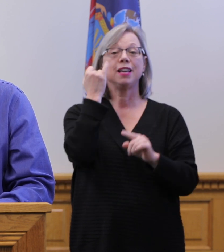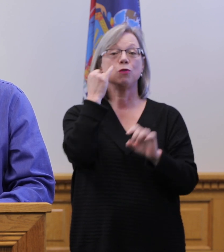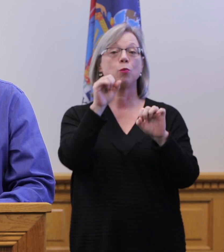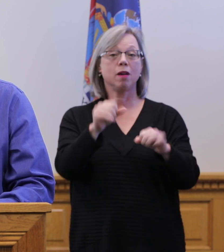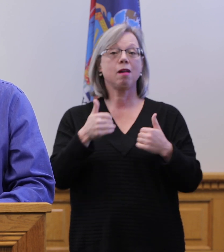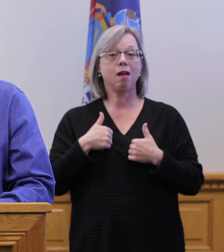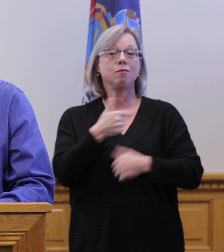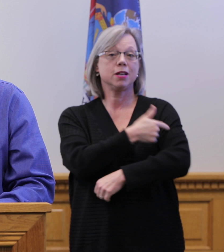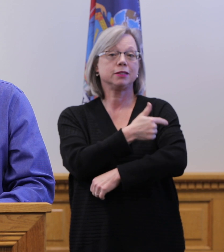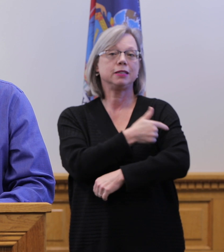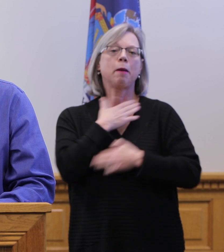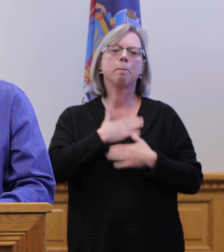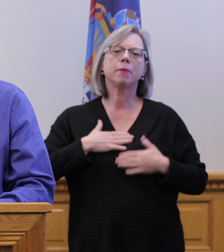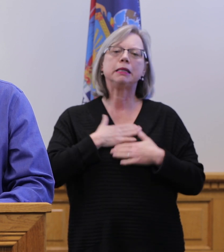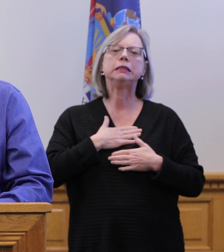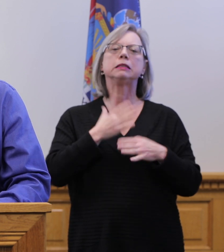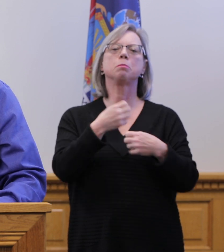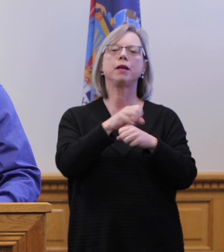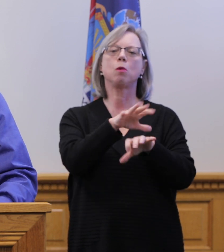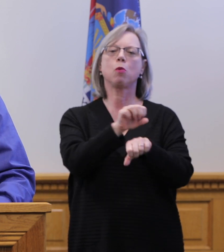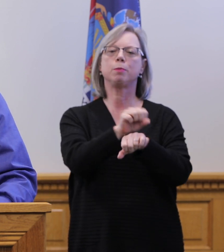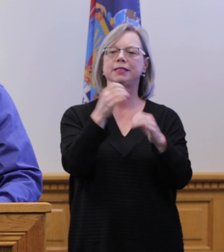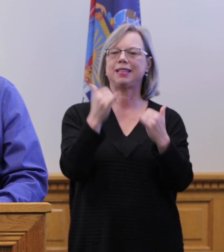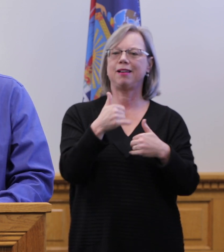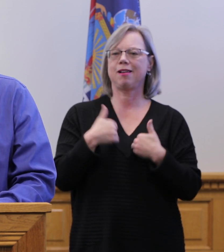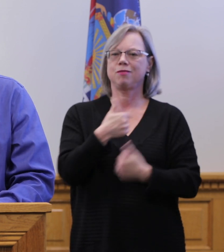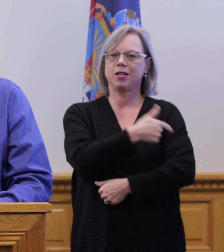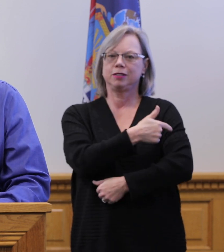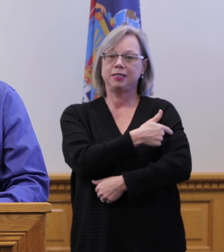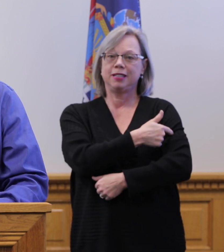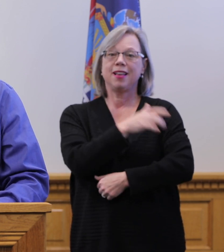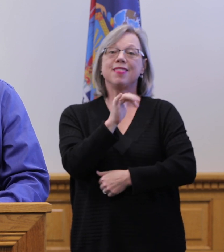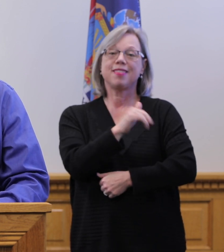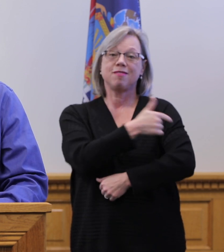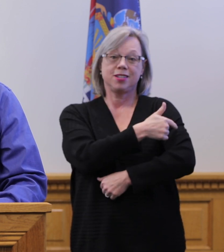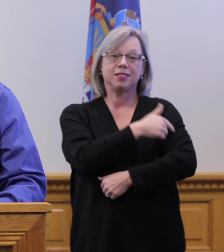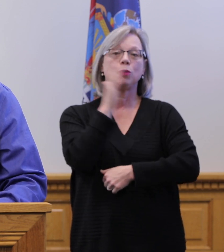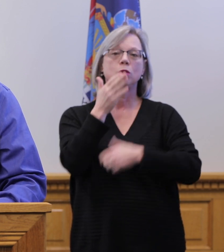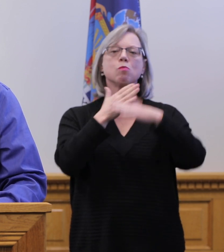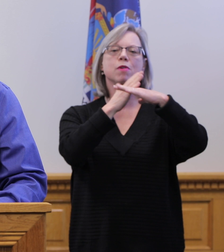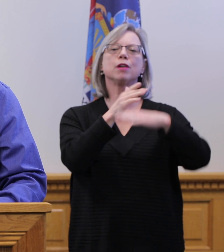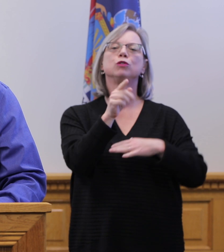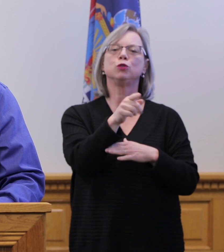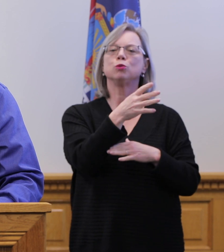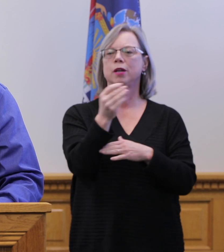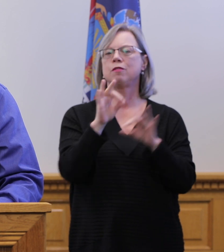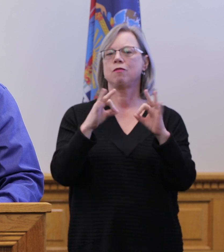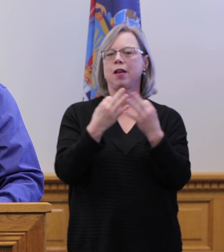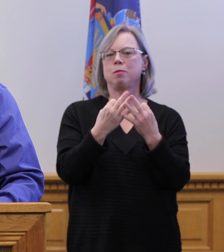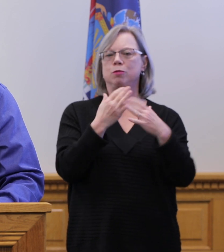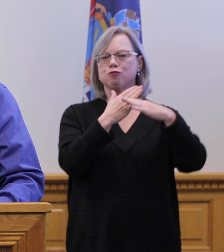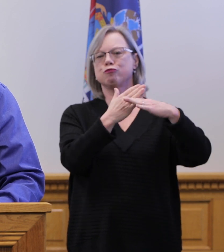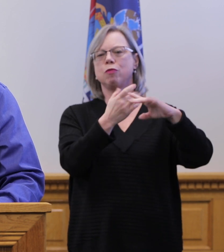make an appointment today to get vaccinated. The COVID-19 vaccine will protect you and your family from the virus. The Health